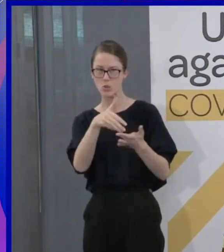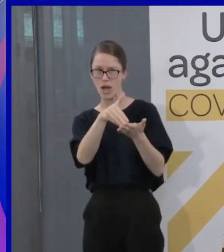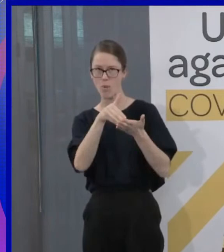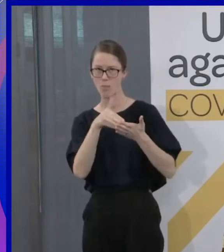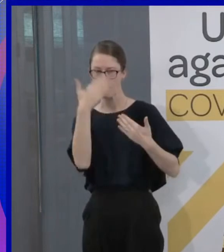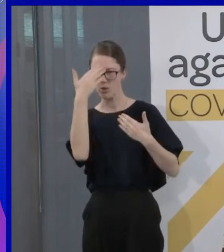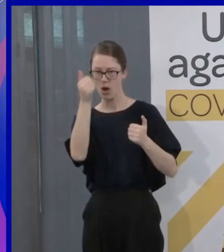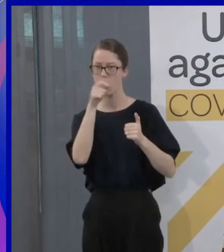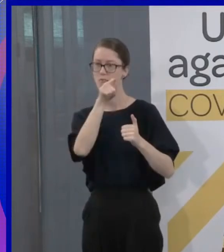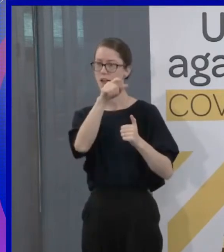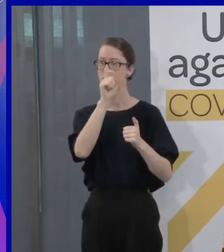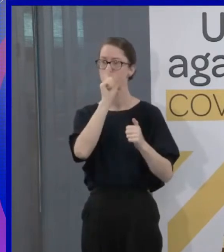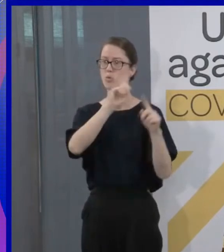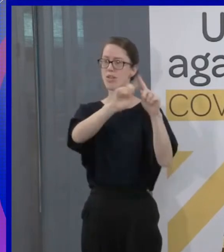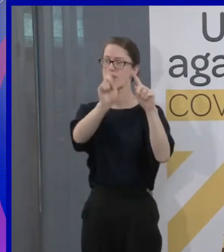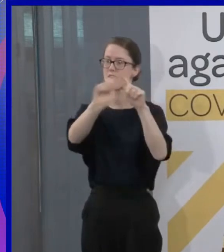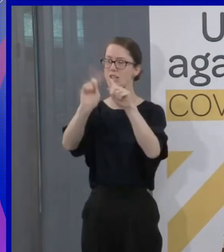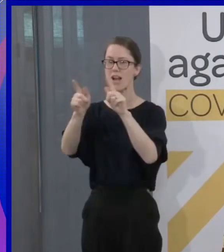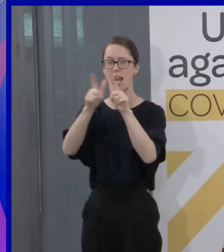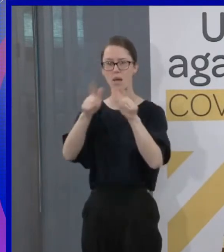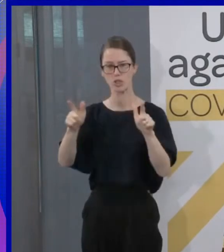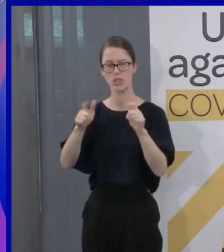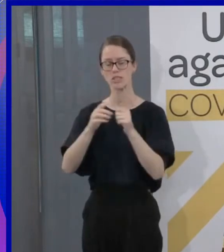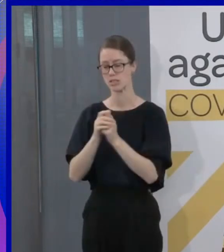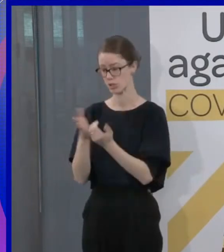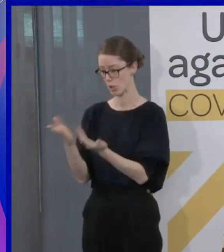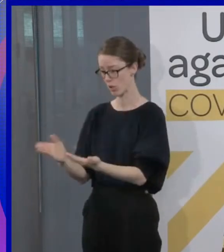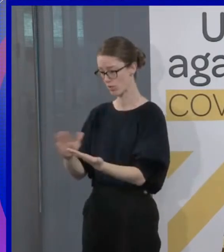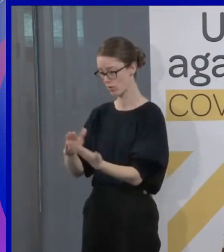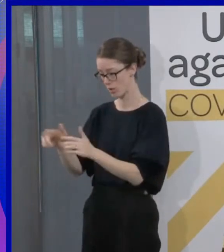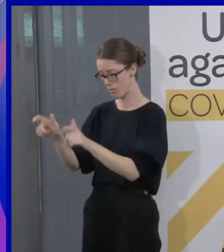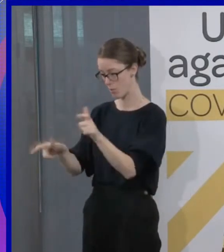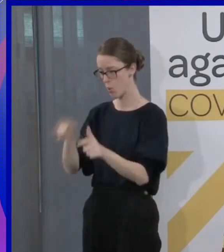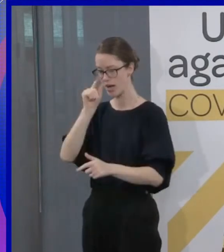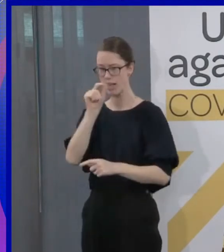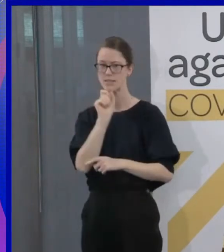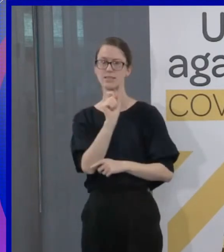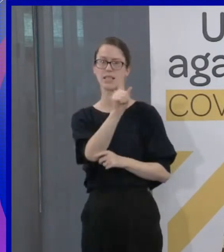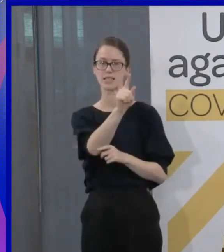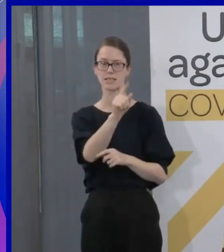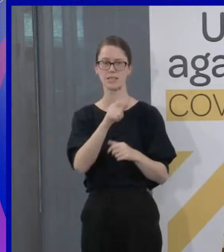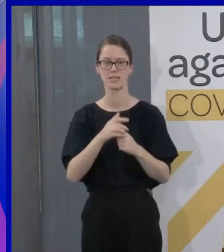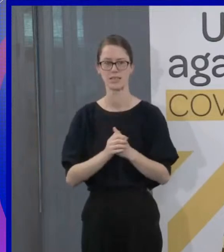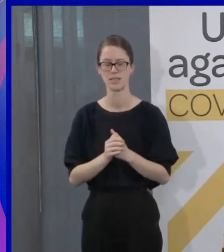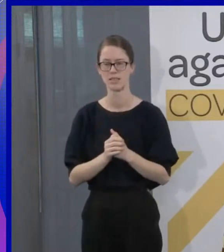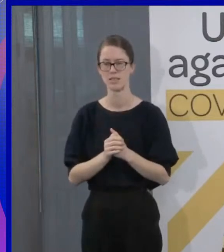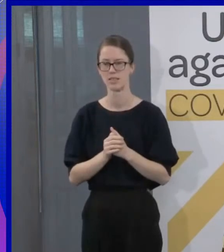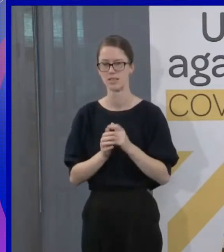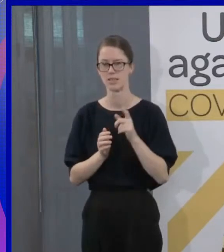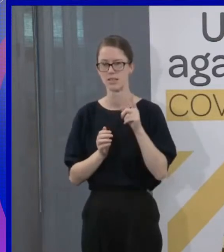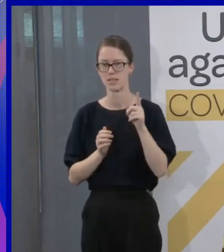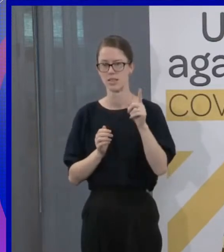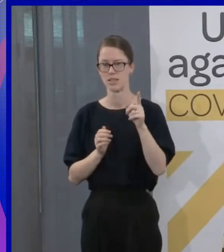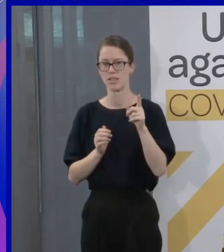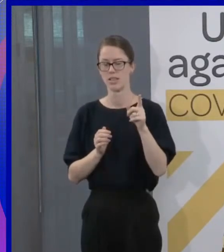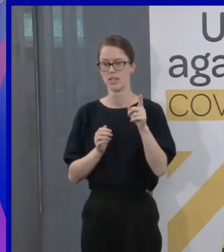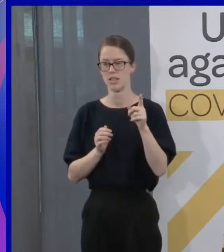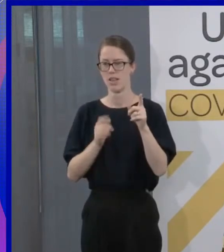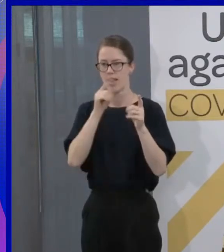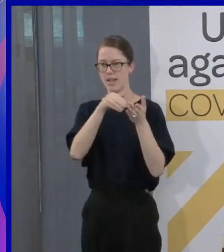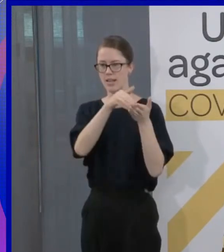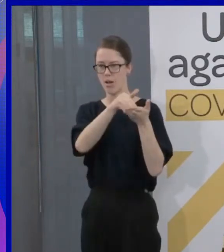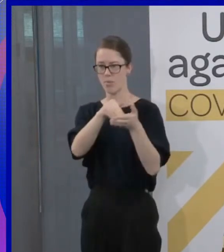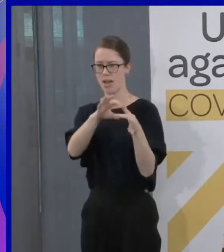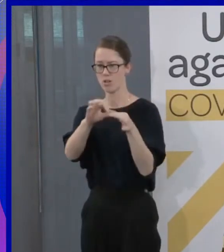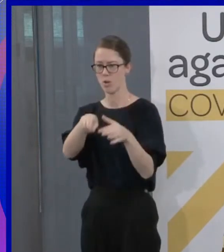speak a range of languages, so that anyone from any of those communities should feel free to use that as well, and they can refer people on to other services